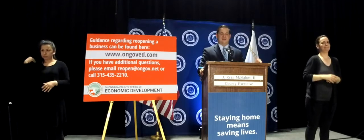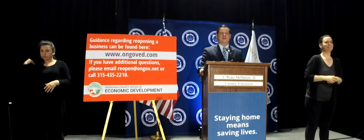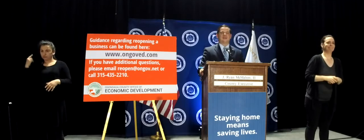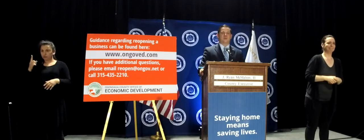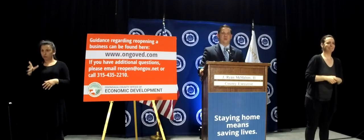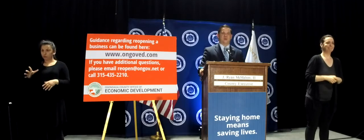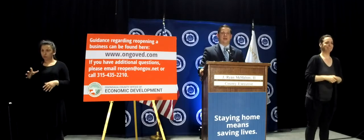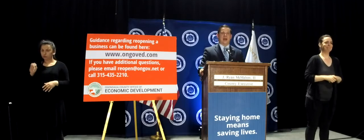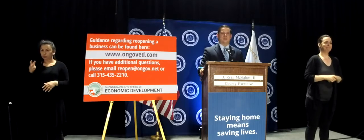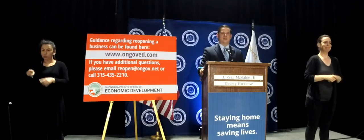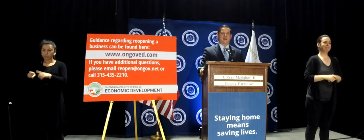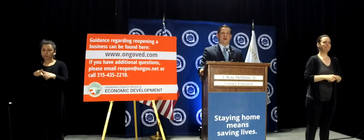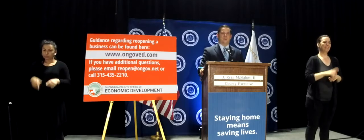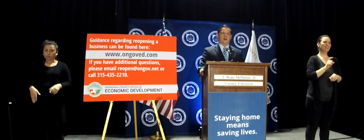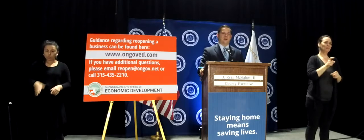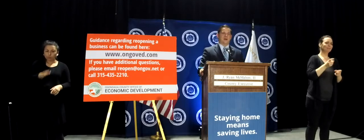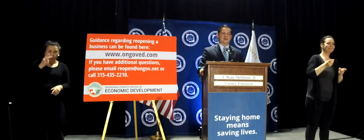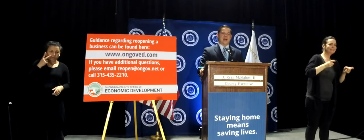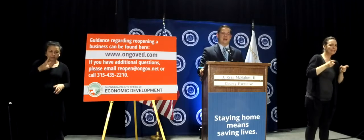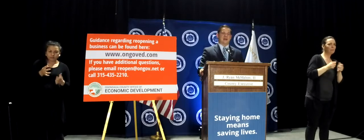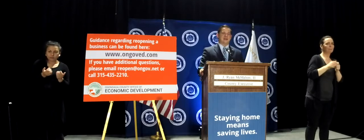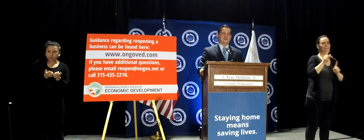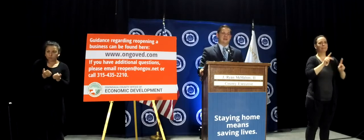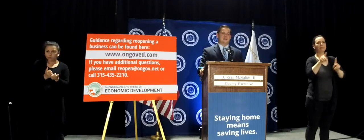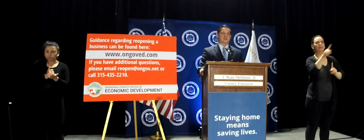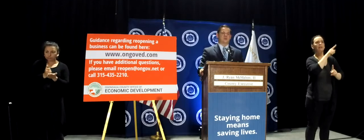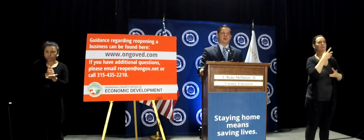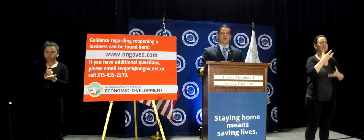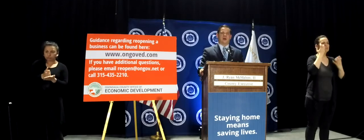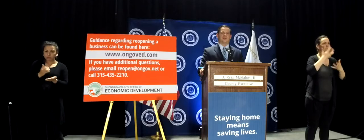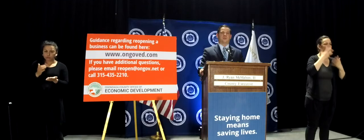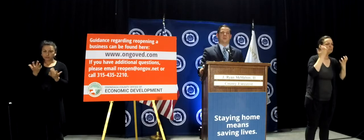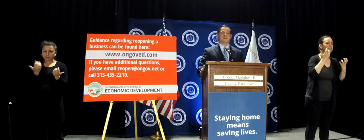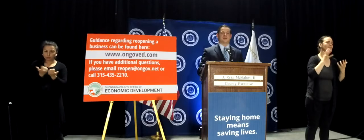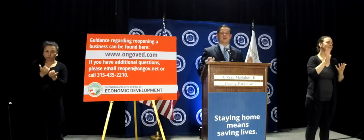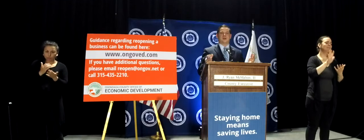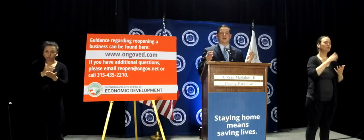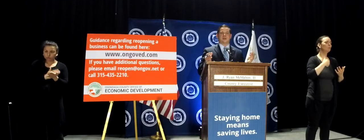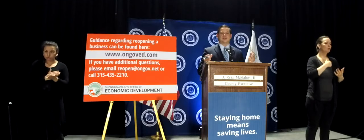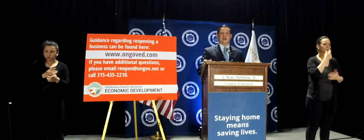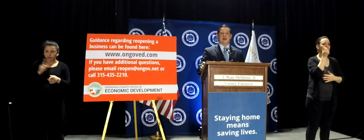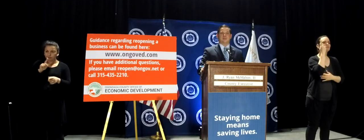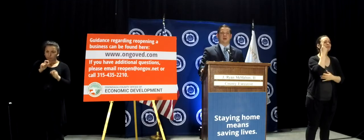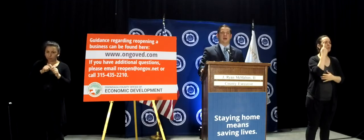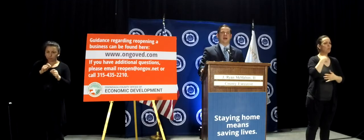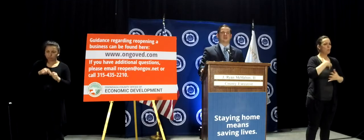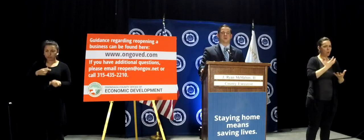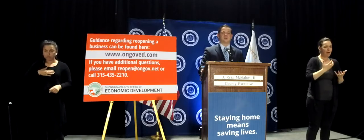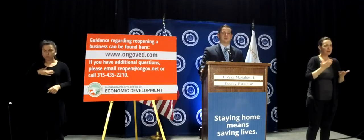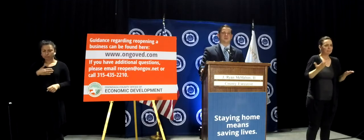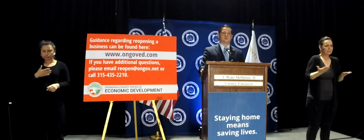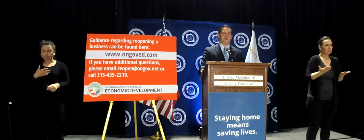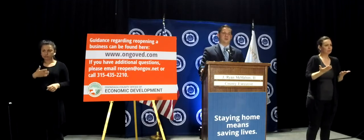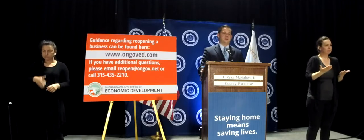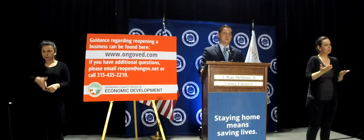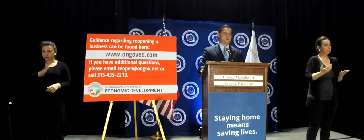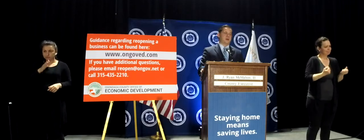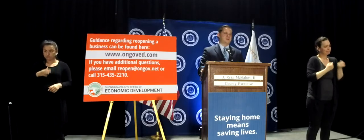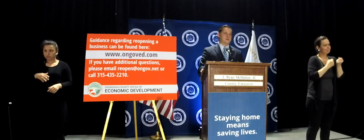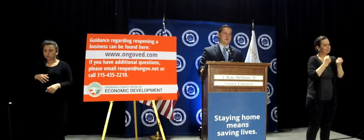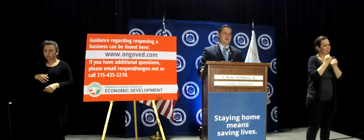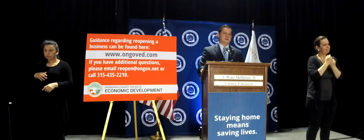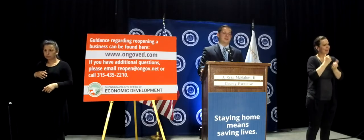that, and we're very happy to help any team. That's what our local health department's here in this time. There are experts in this field,